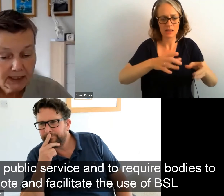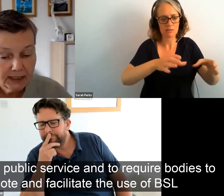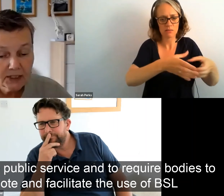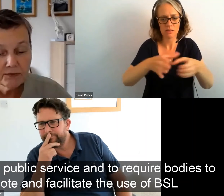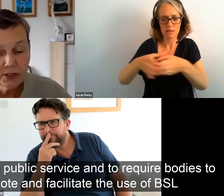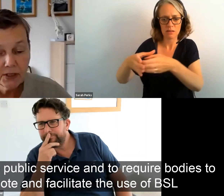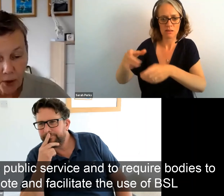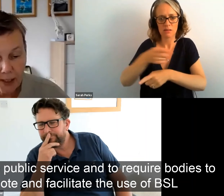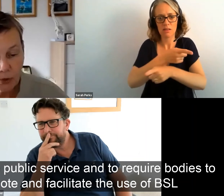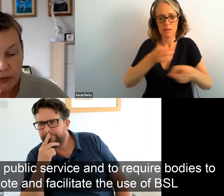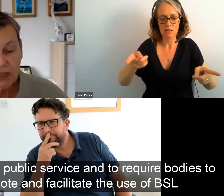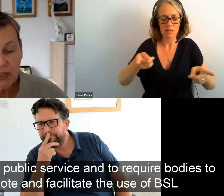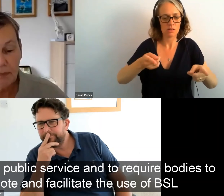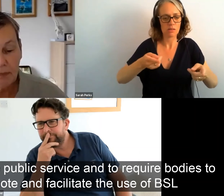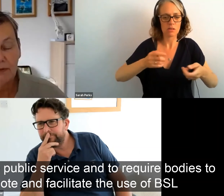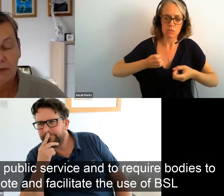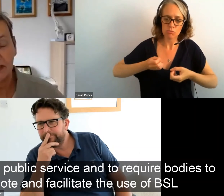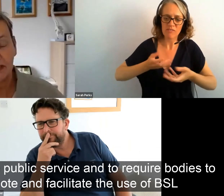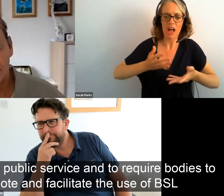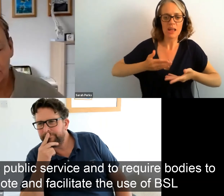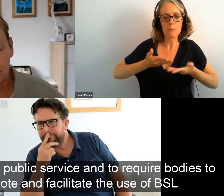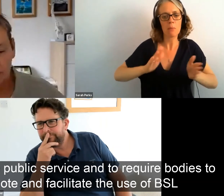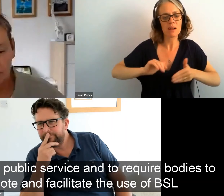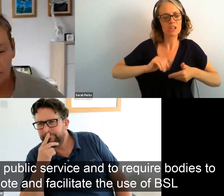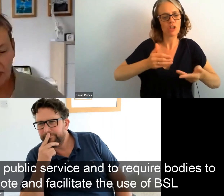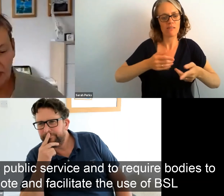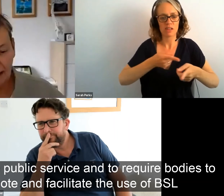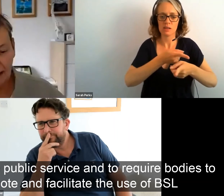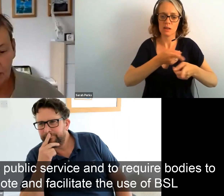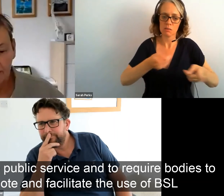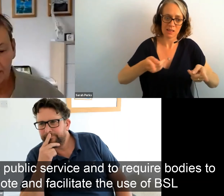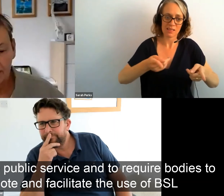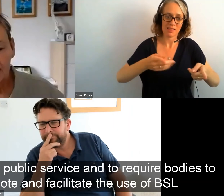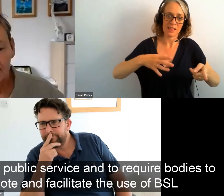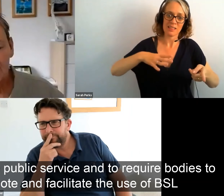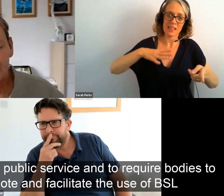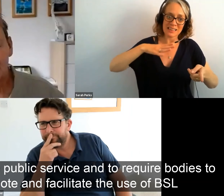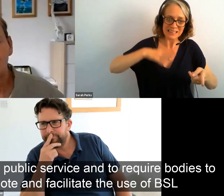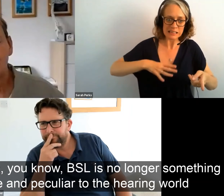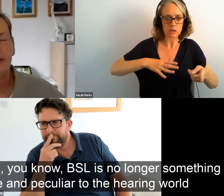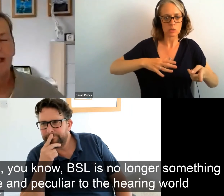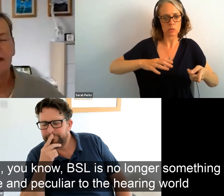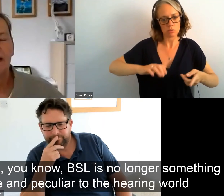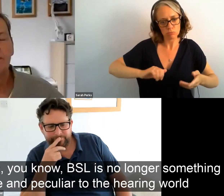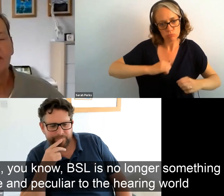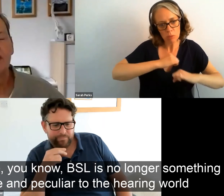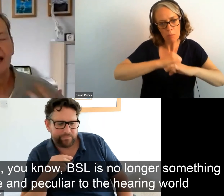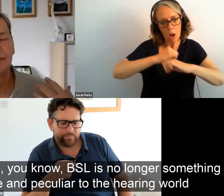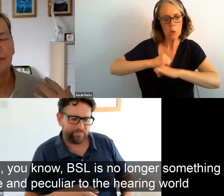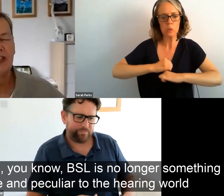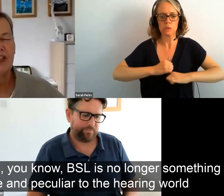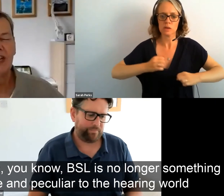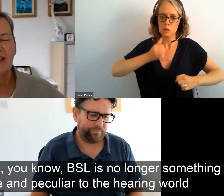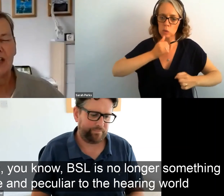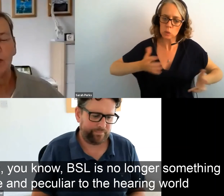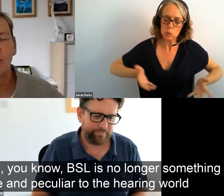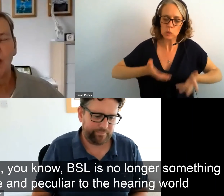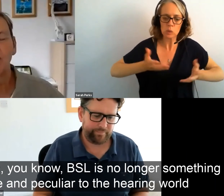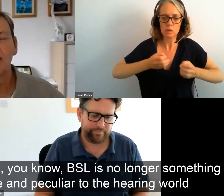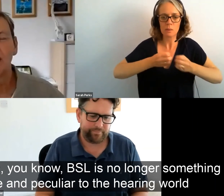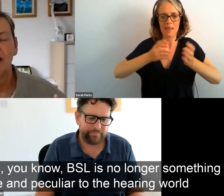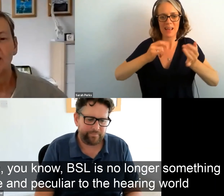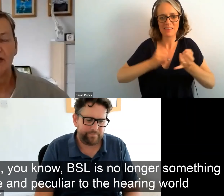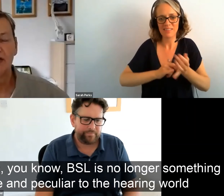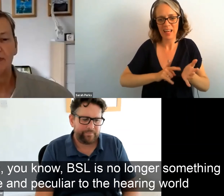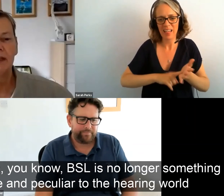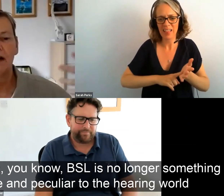public service, and to require bodies to promote and facilitate the use of British Sign Language. For me, you know, British Sign Language today